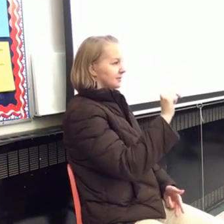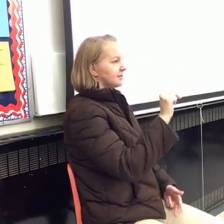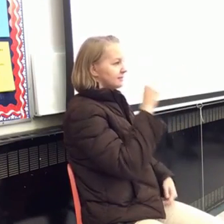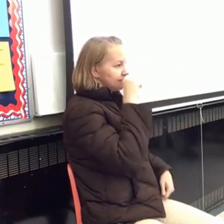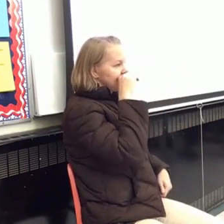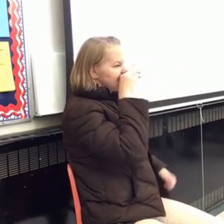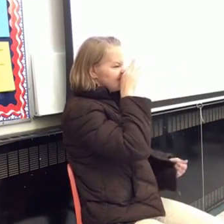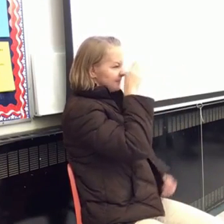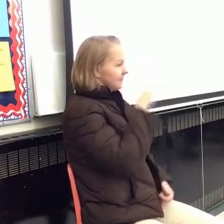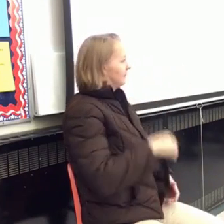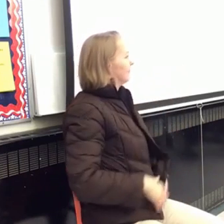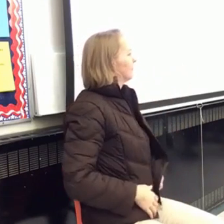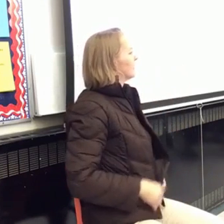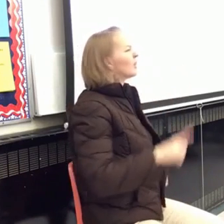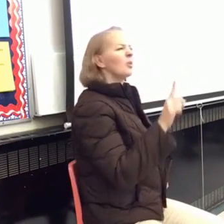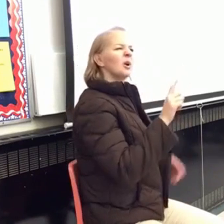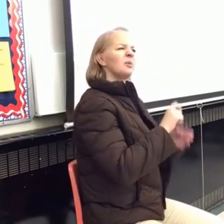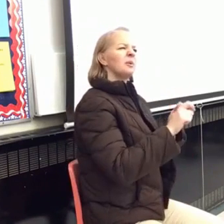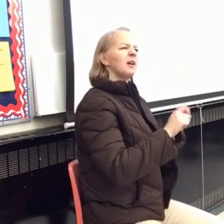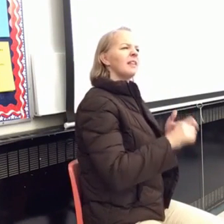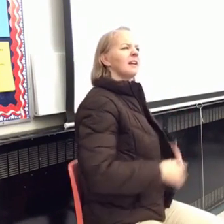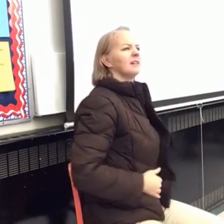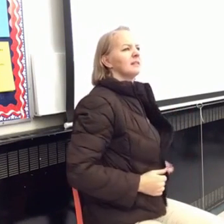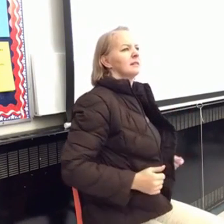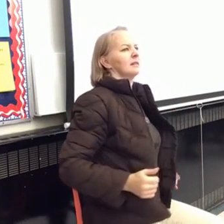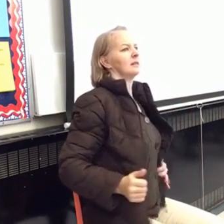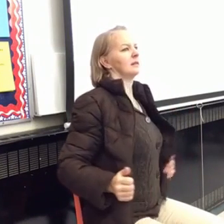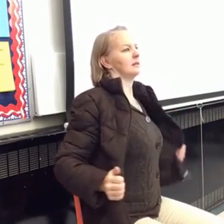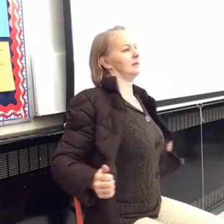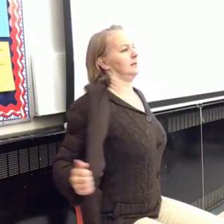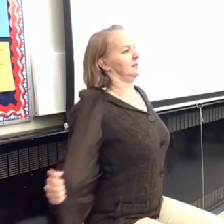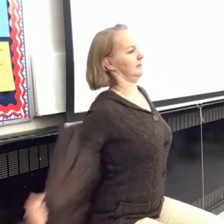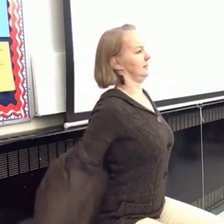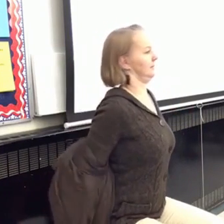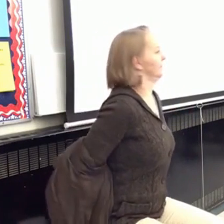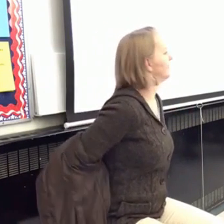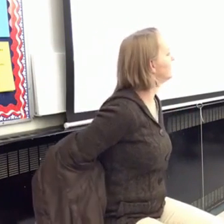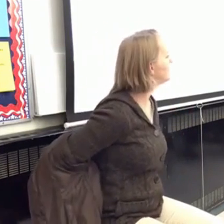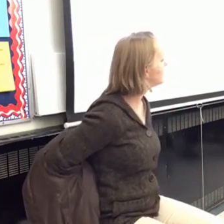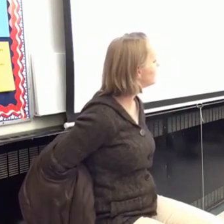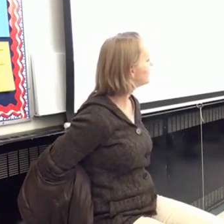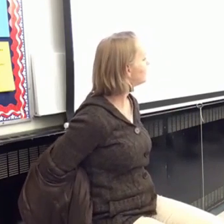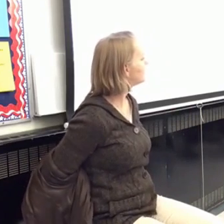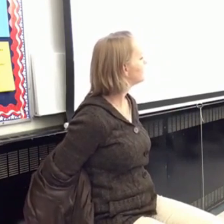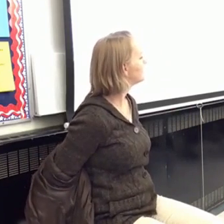Now, yeah. Wait, what were you writing down? I would write next to where it says immigration in the mid-1800s.